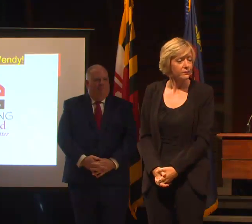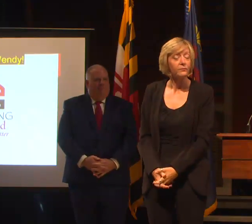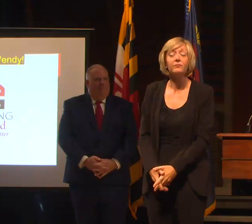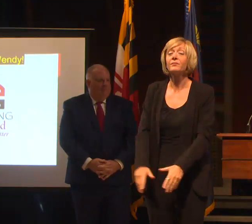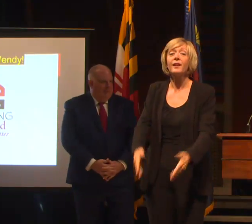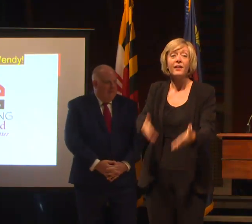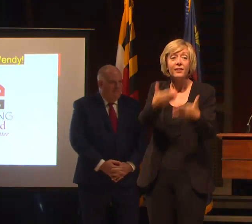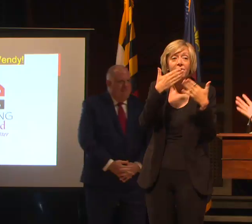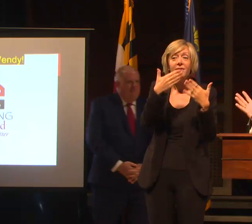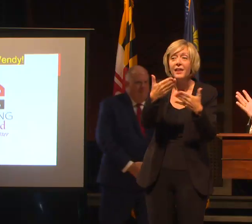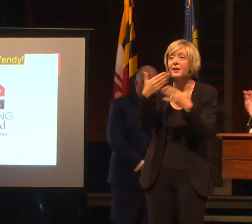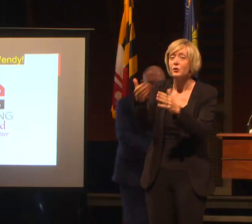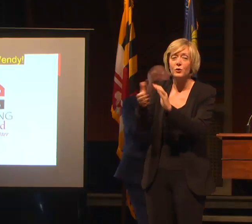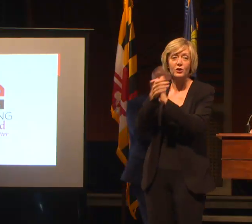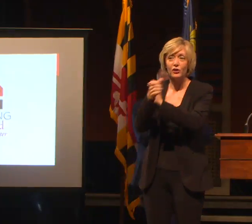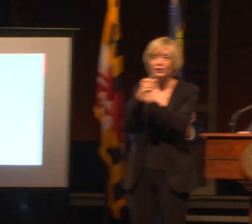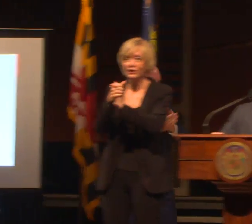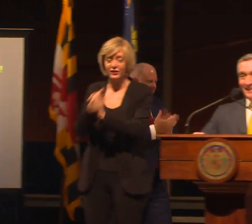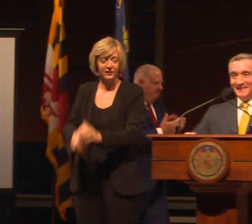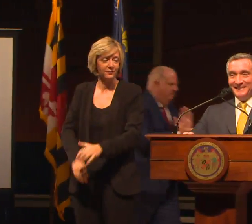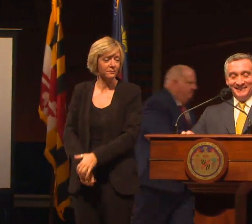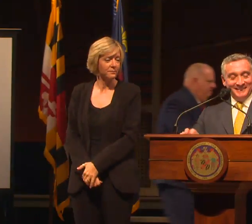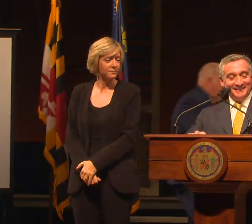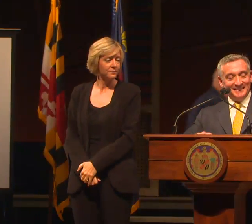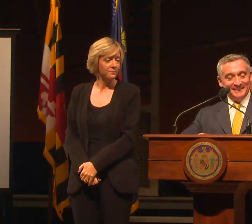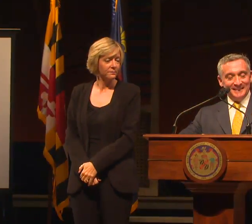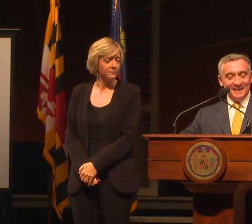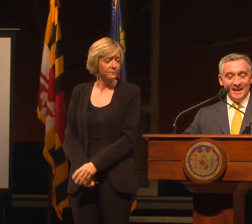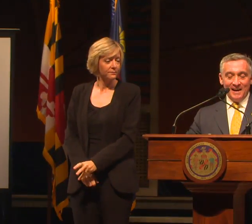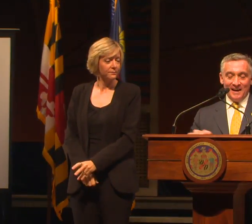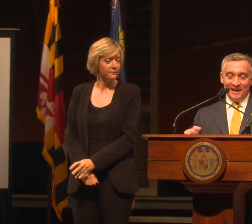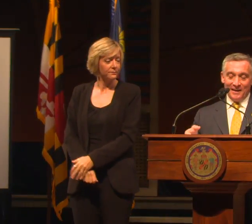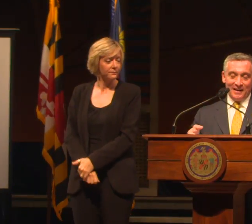Thank you, everyone, and congratulations.